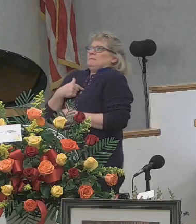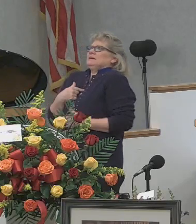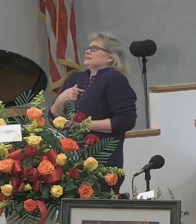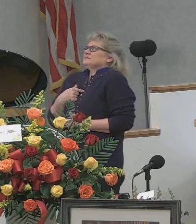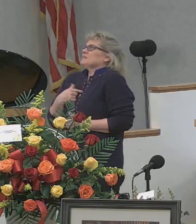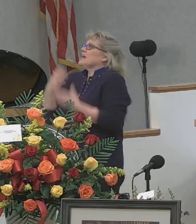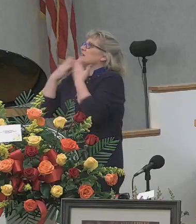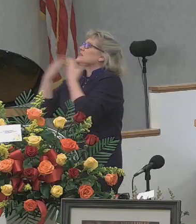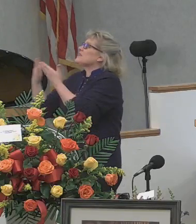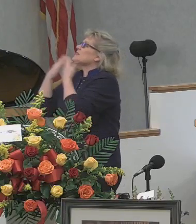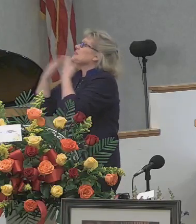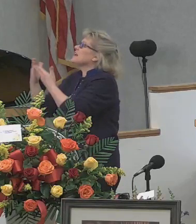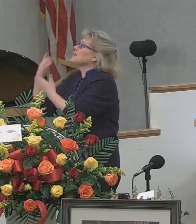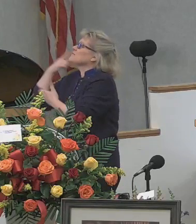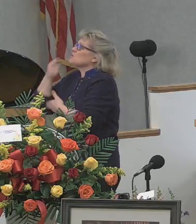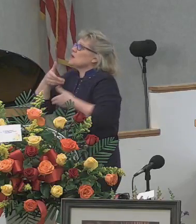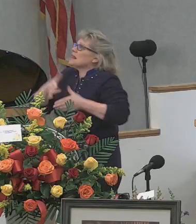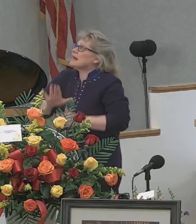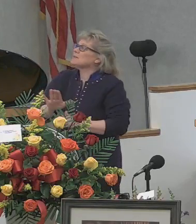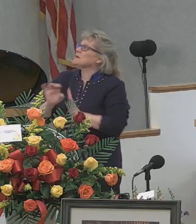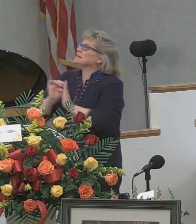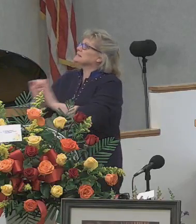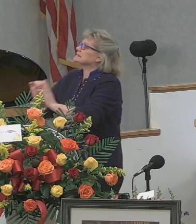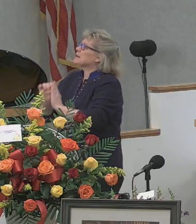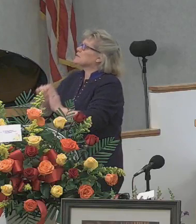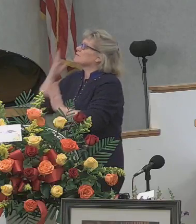Thank you for letting her be an example of godliness.